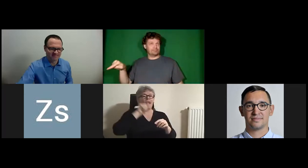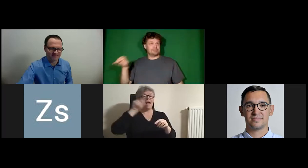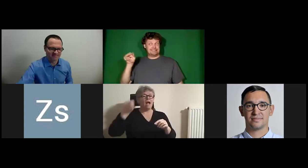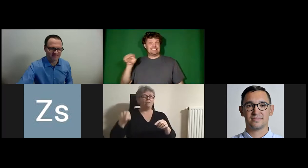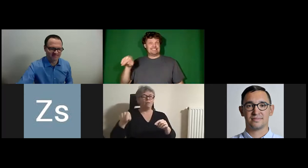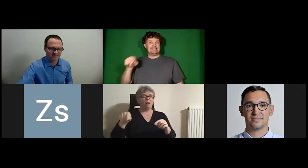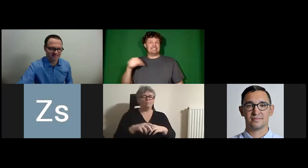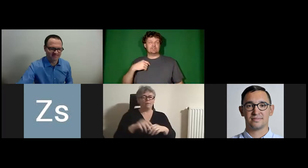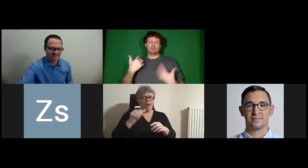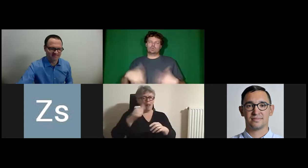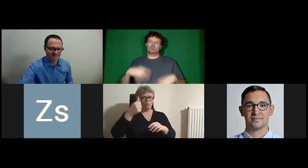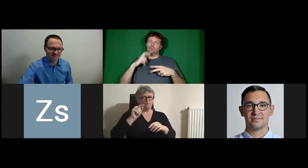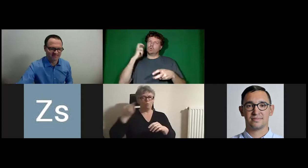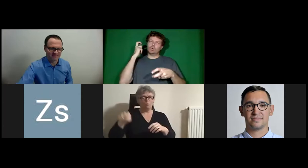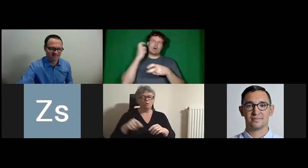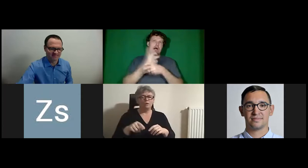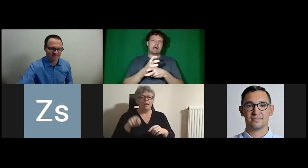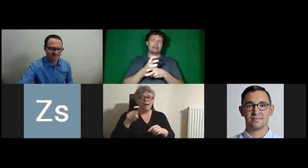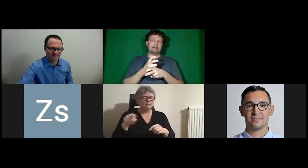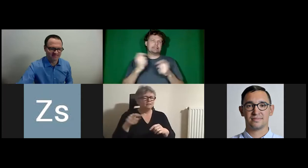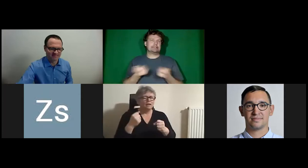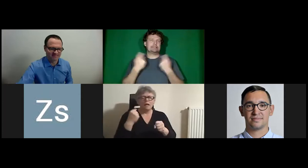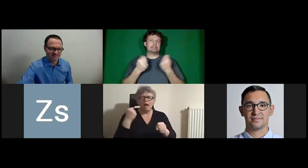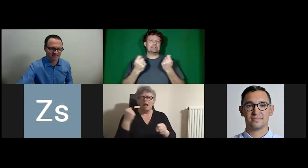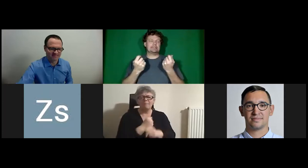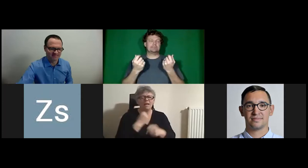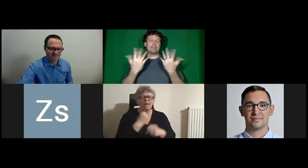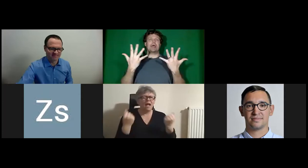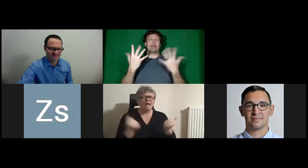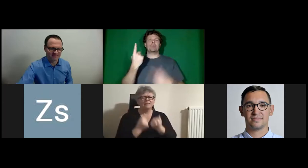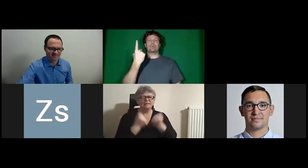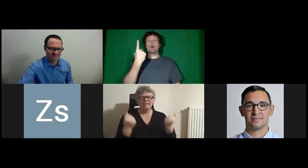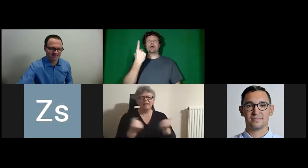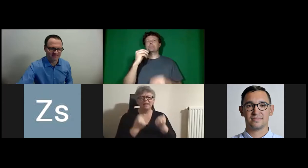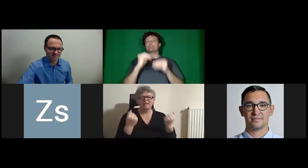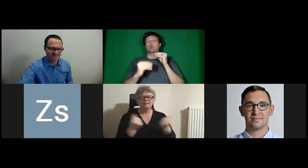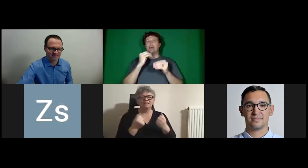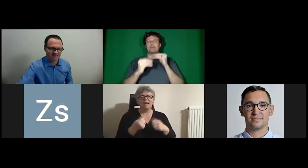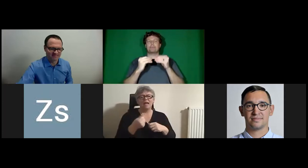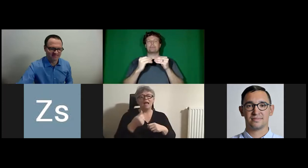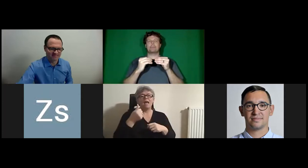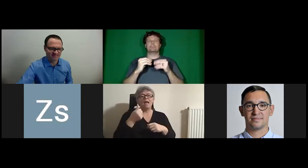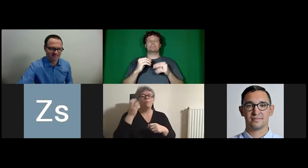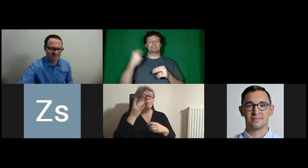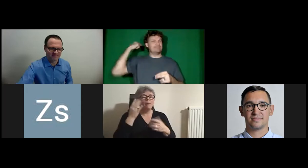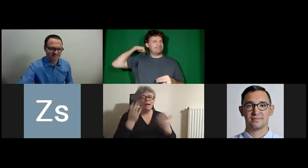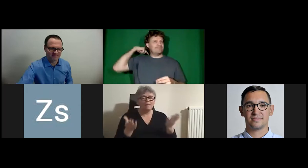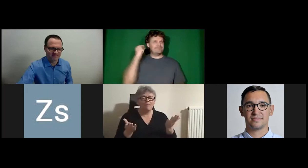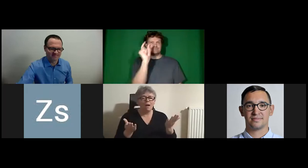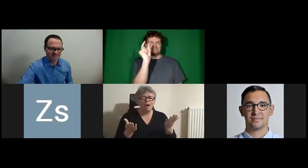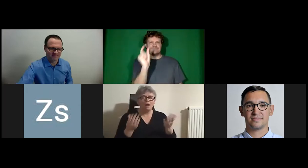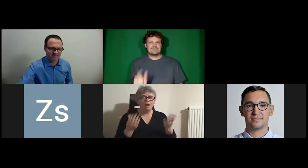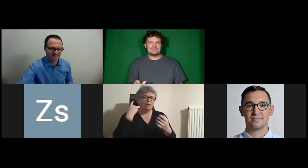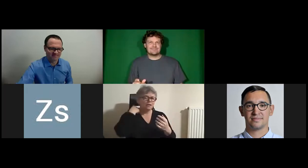I remember the first time I played out of Slovenia was for a Greek team, and the trainings there were very hard.